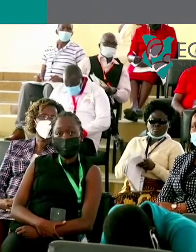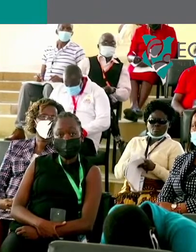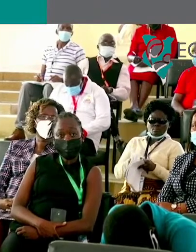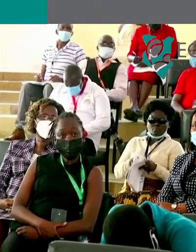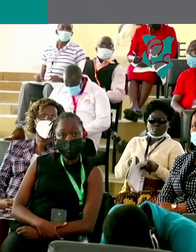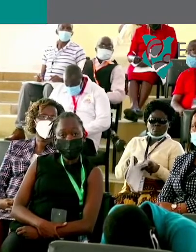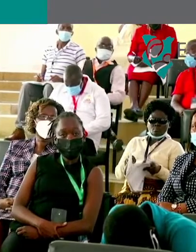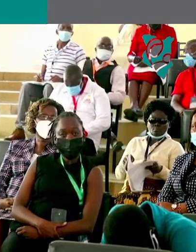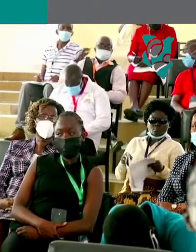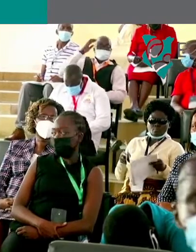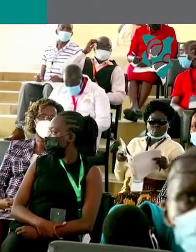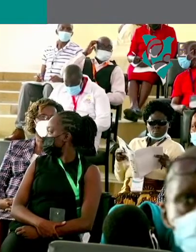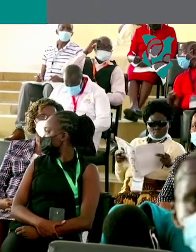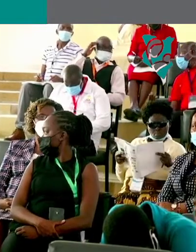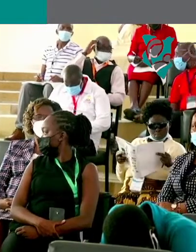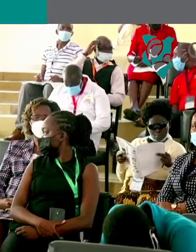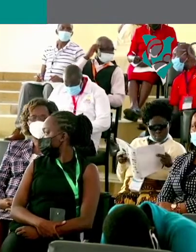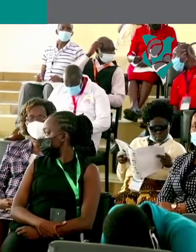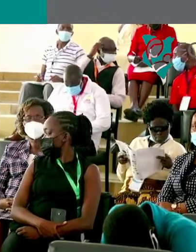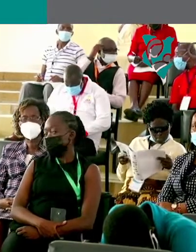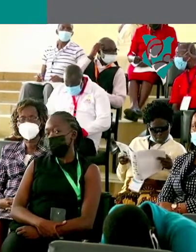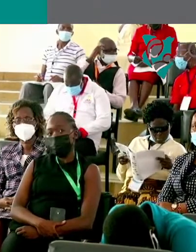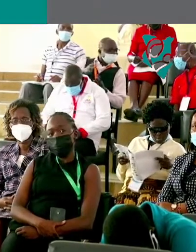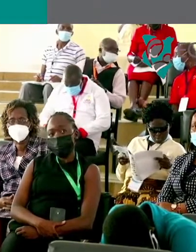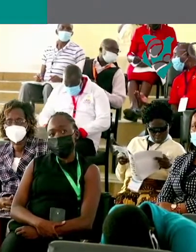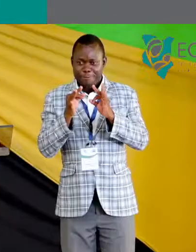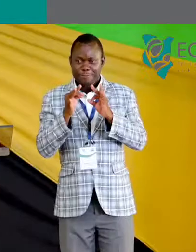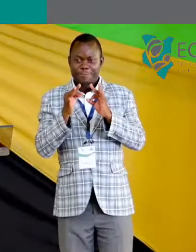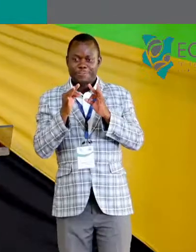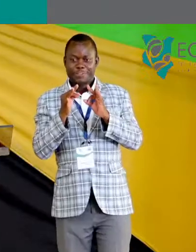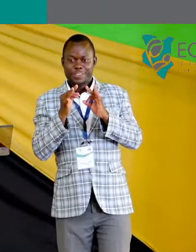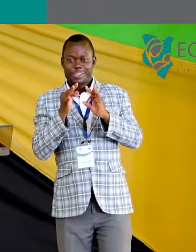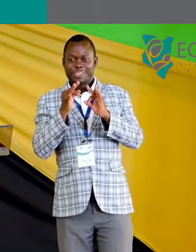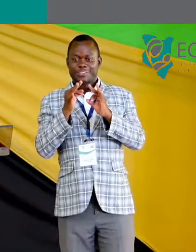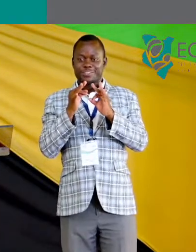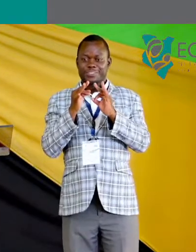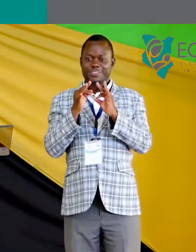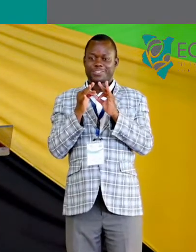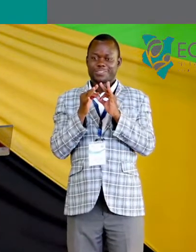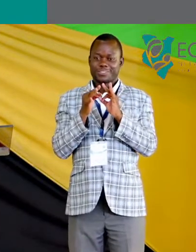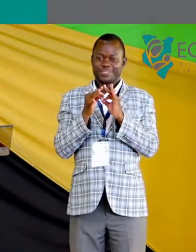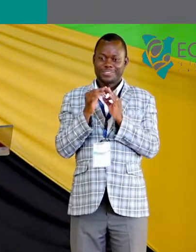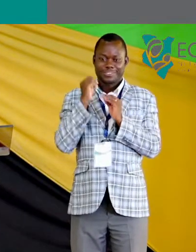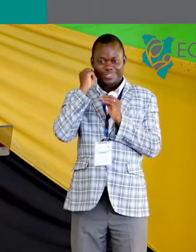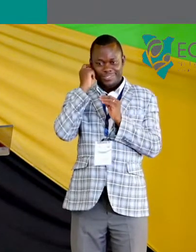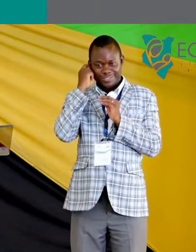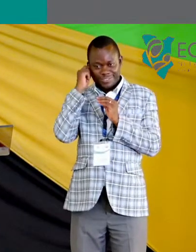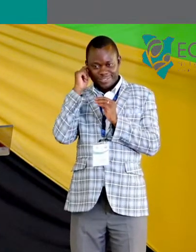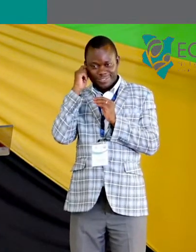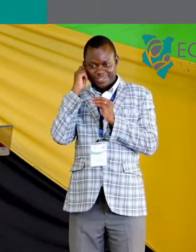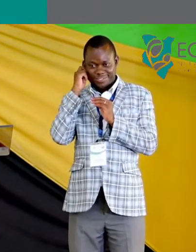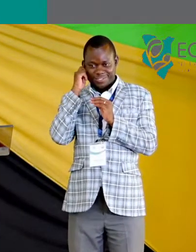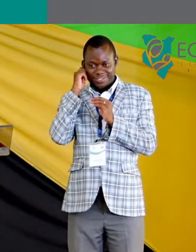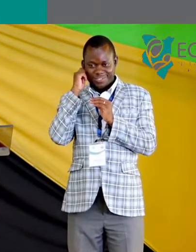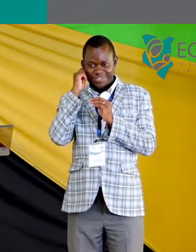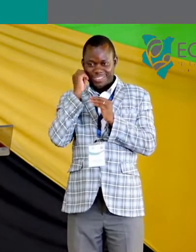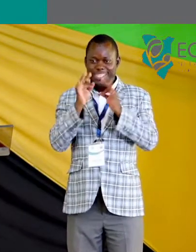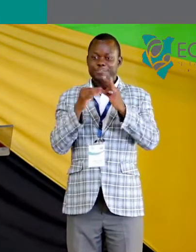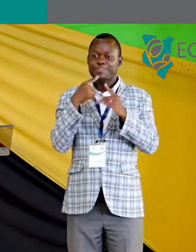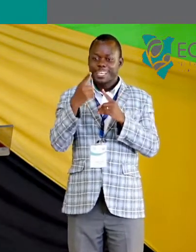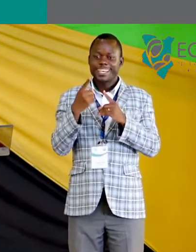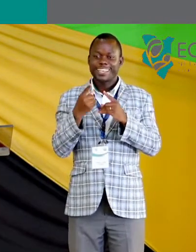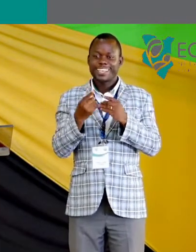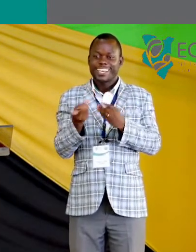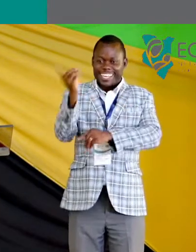We have night care centers. So is it the night being cared for? Let's focus on the child. Bring back